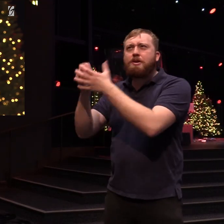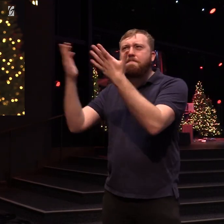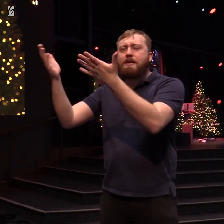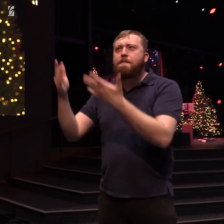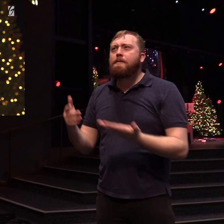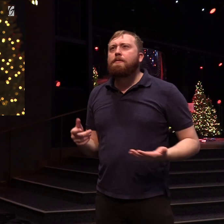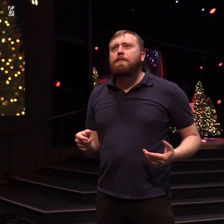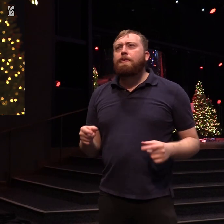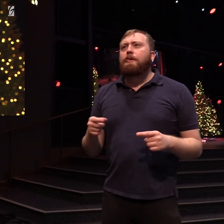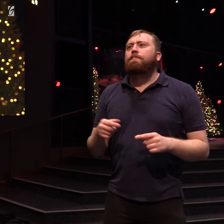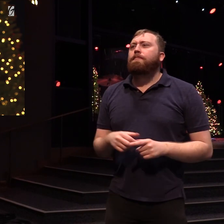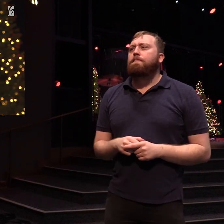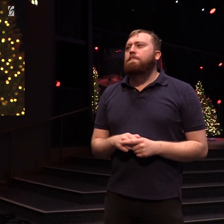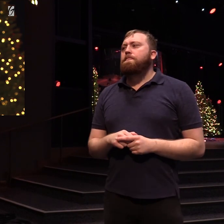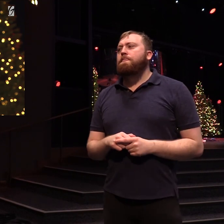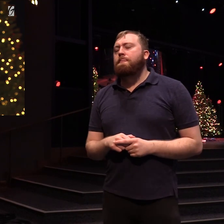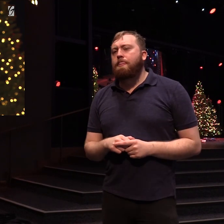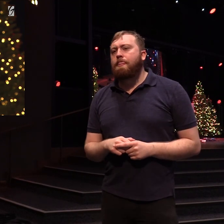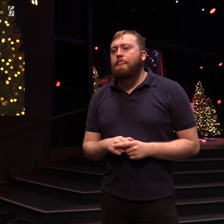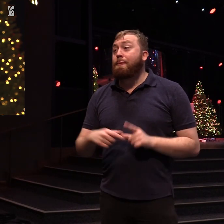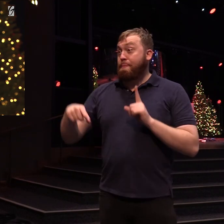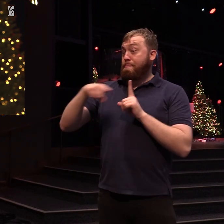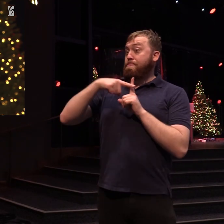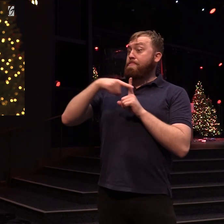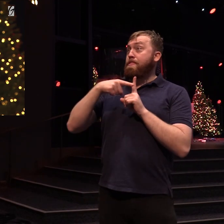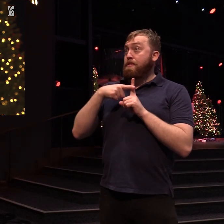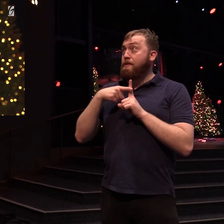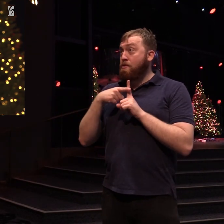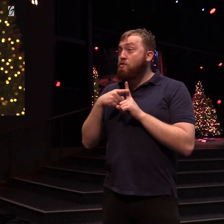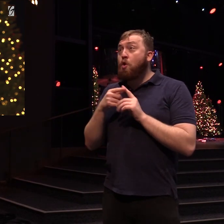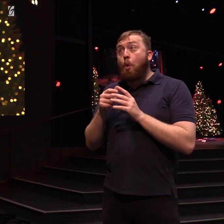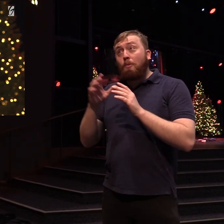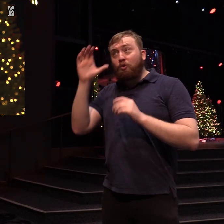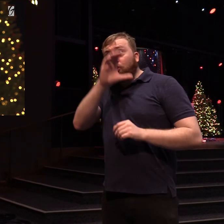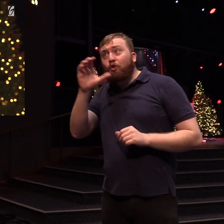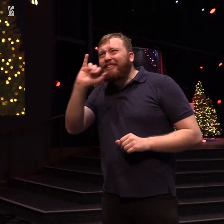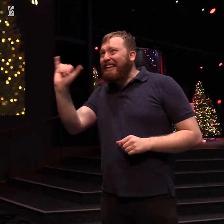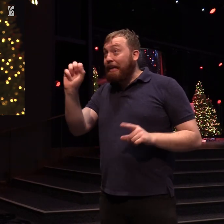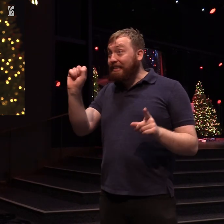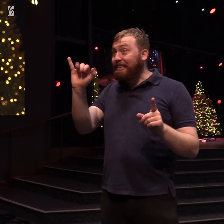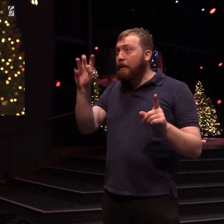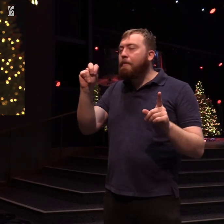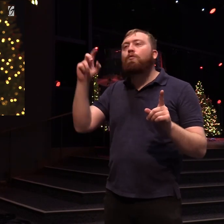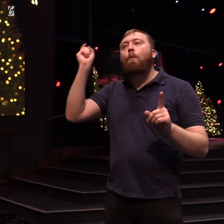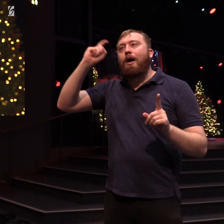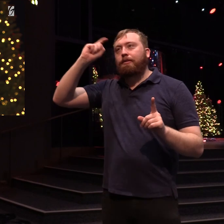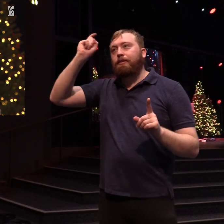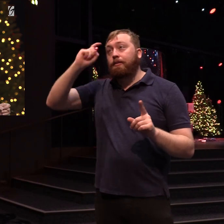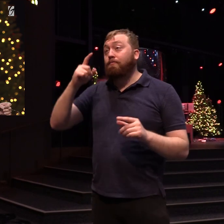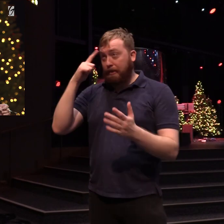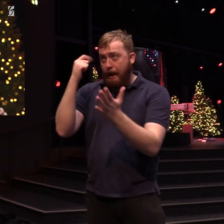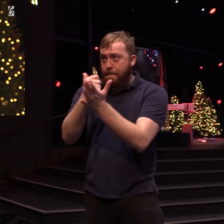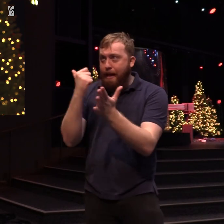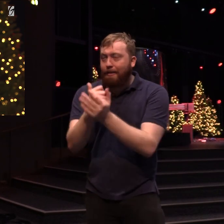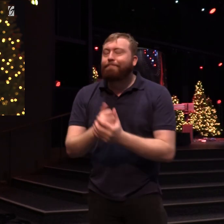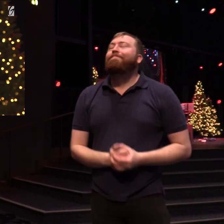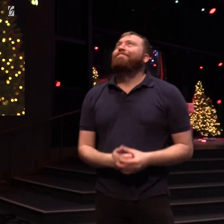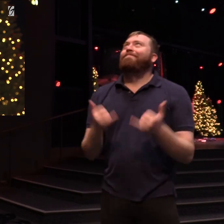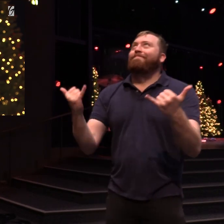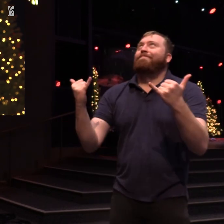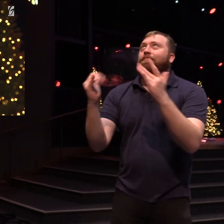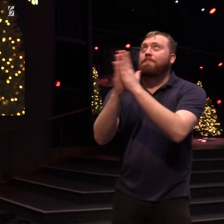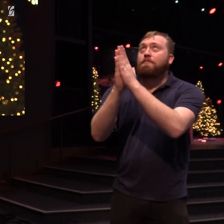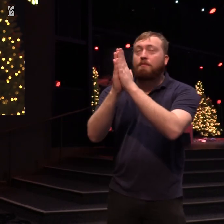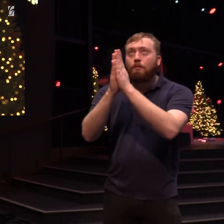saint who searches like Simeon. Amen. We bless you, Lord.